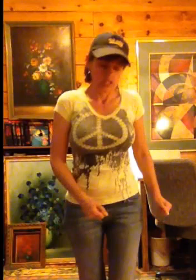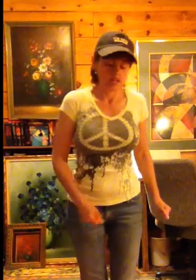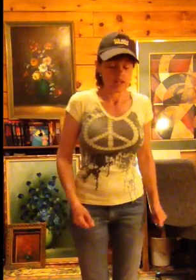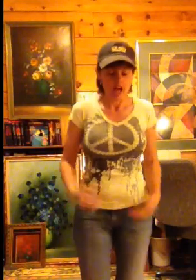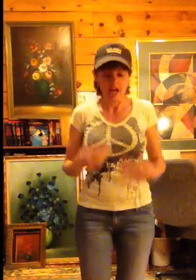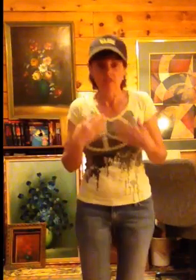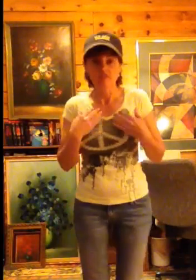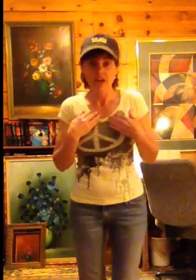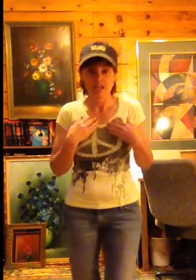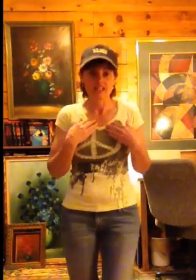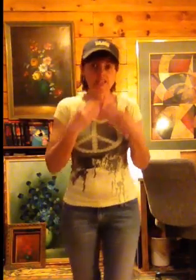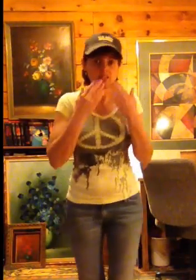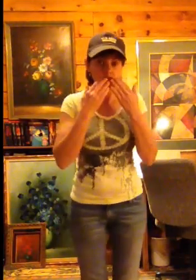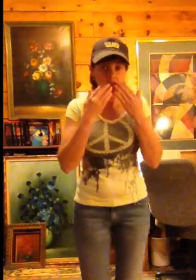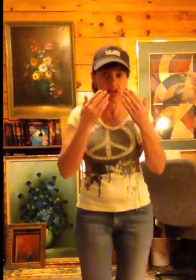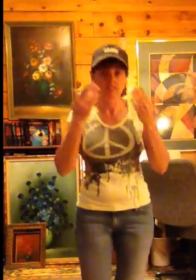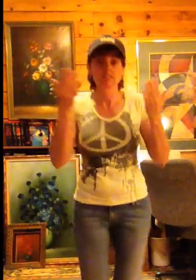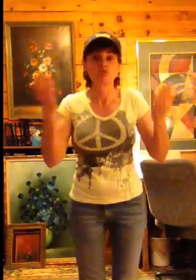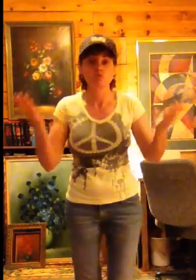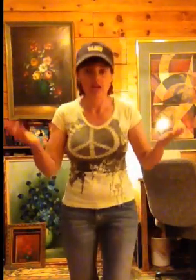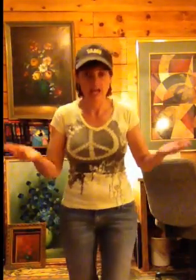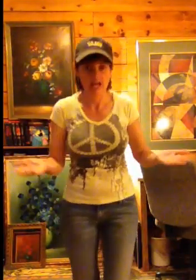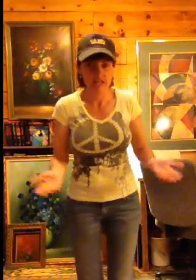And I've asked a thousand ways